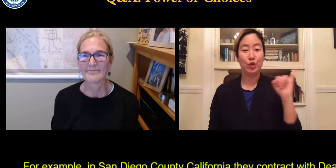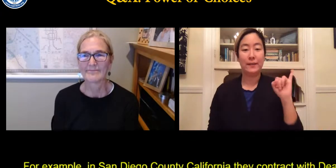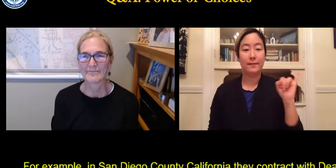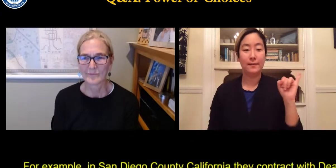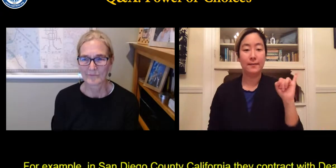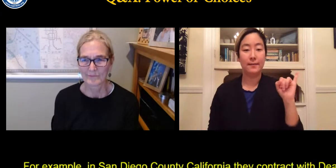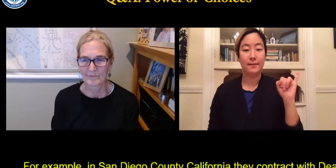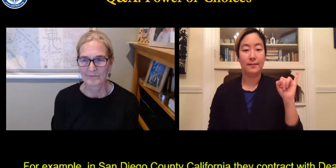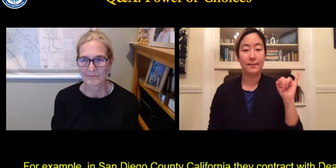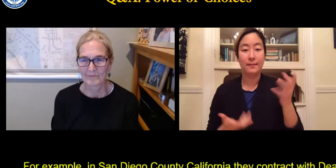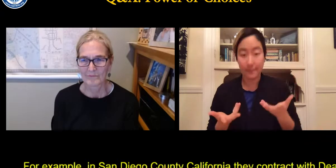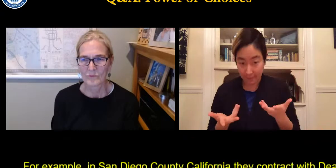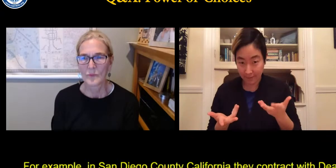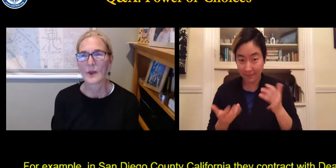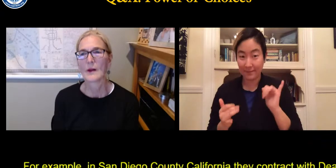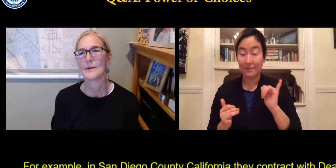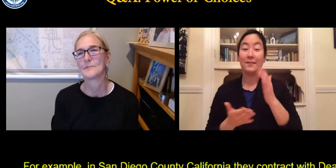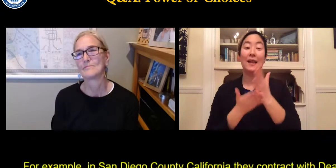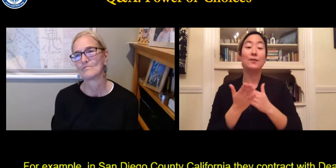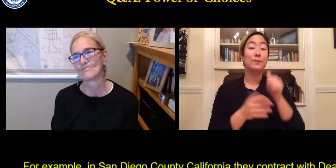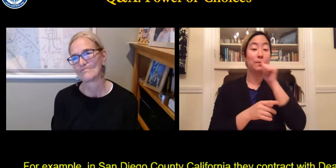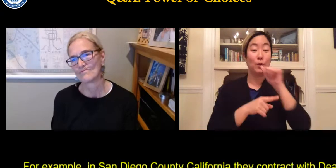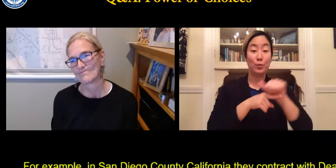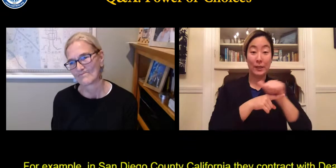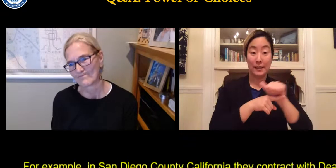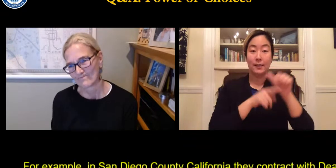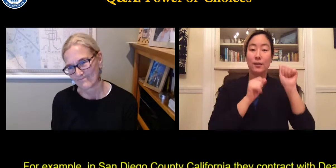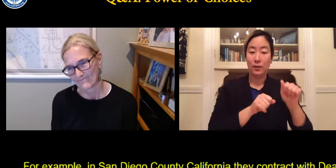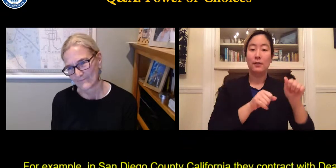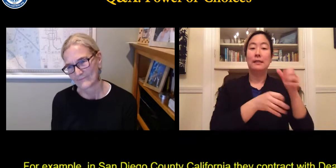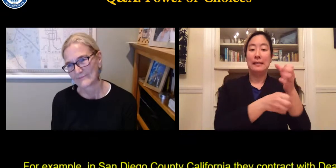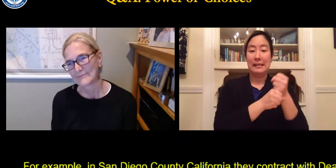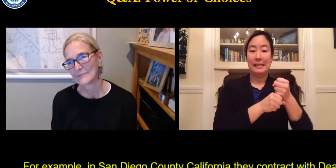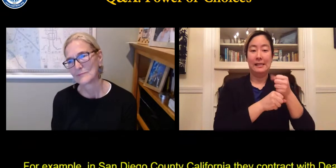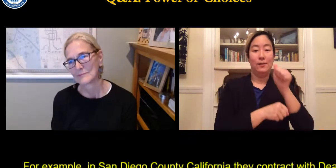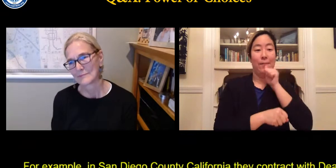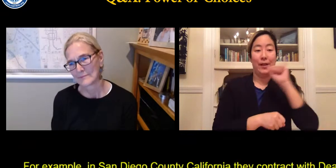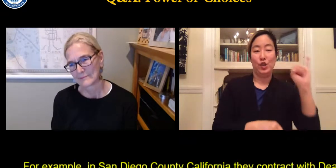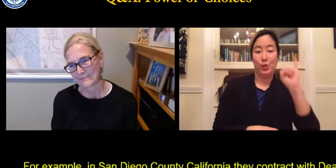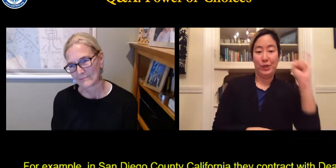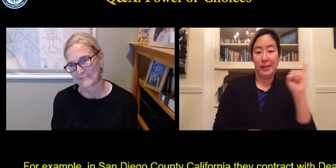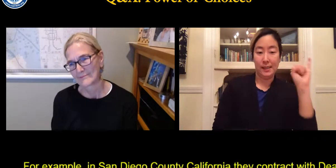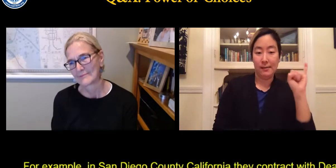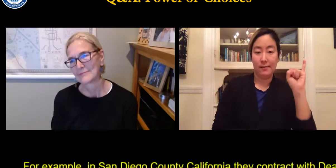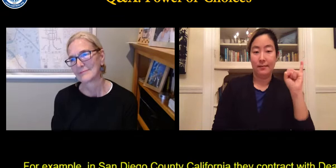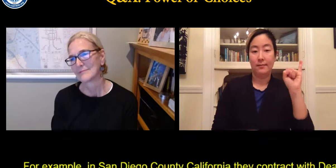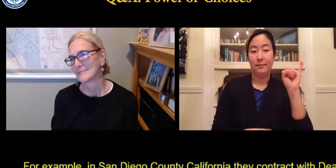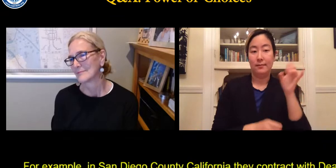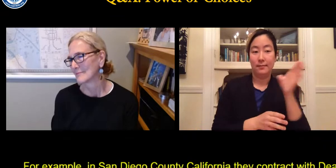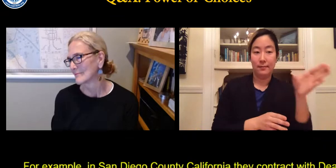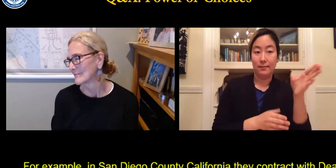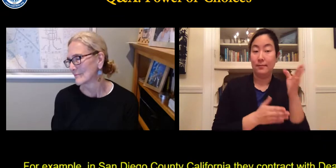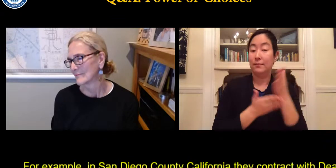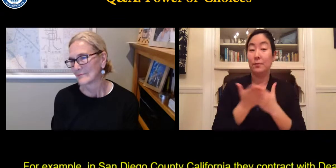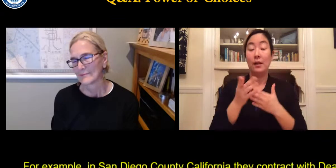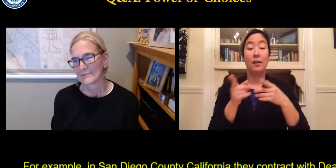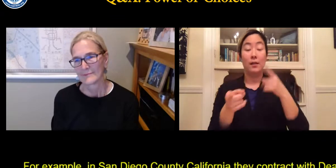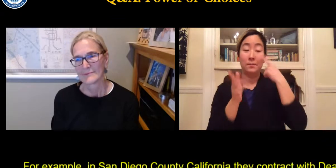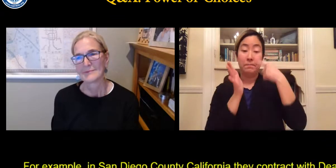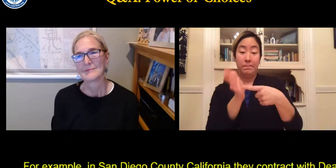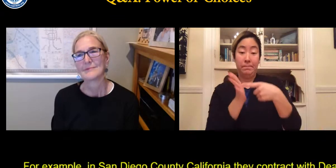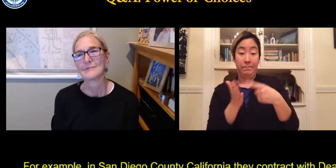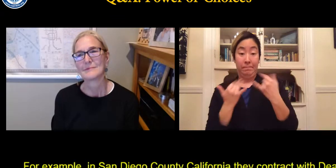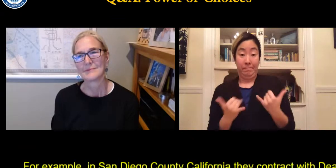That would be technically considered the insurance panel. I also, for those practices, can't take